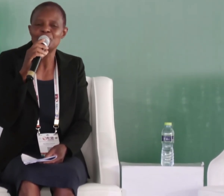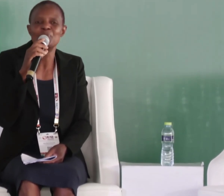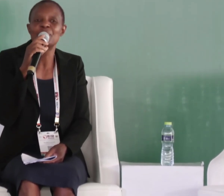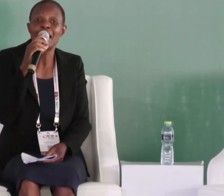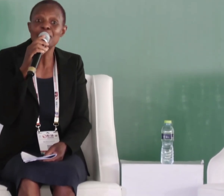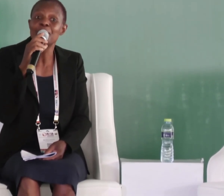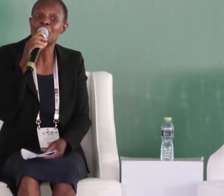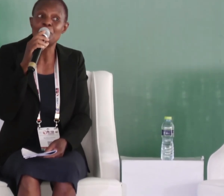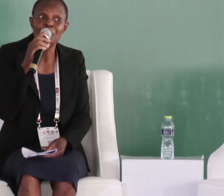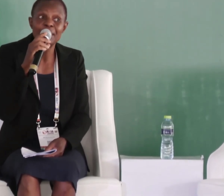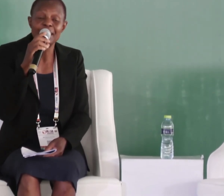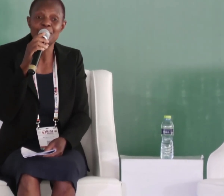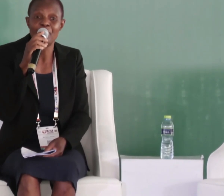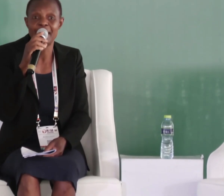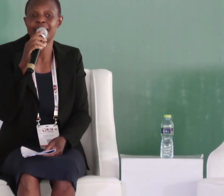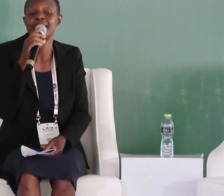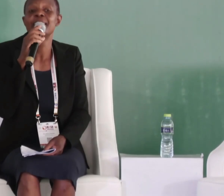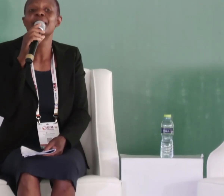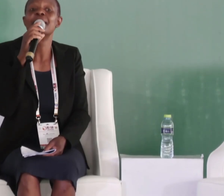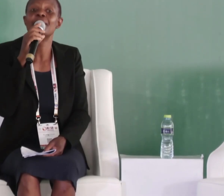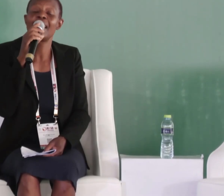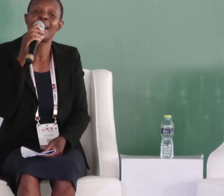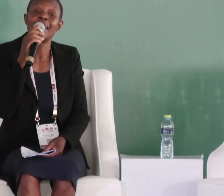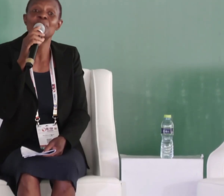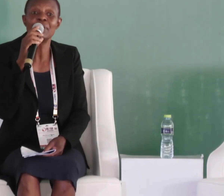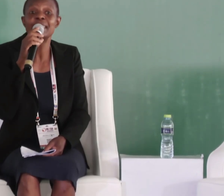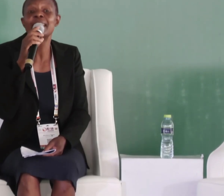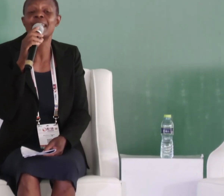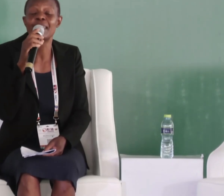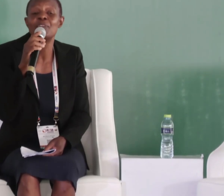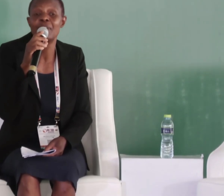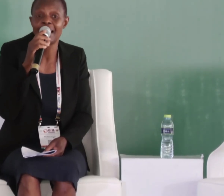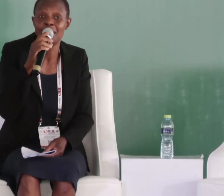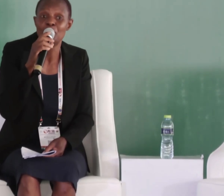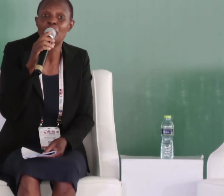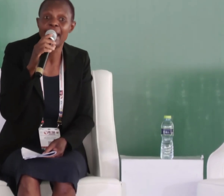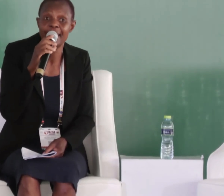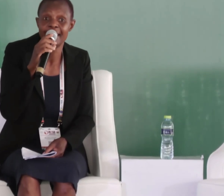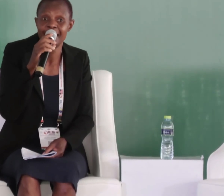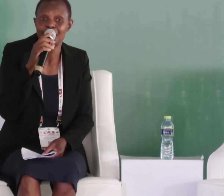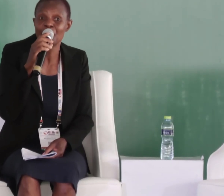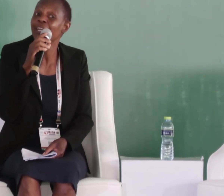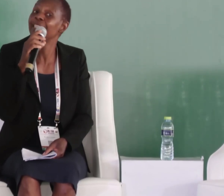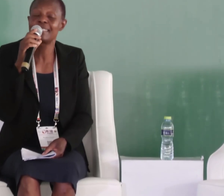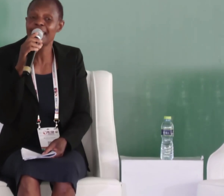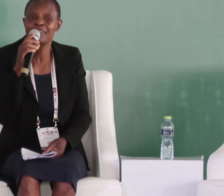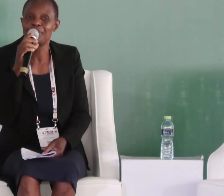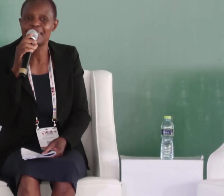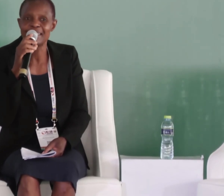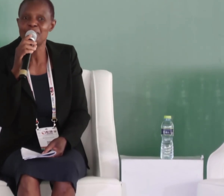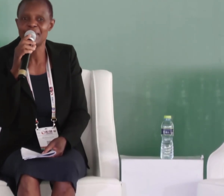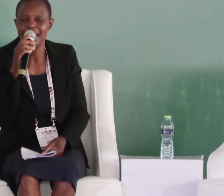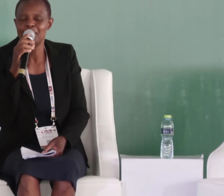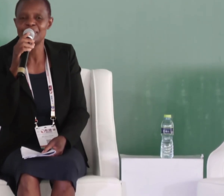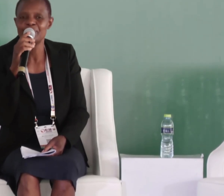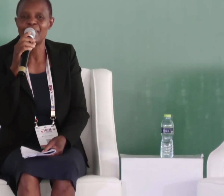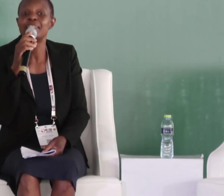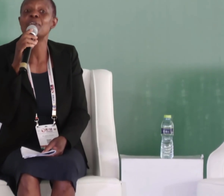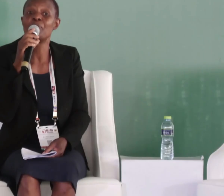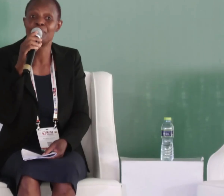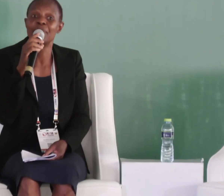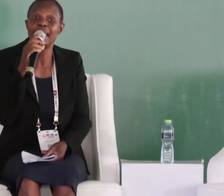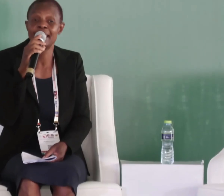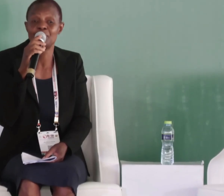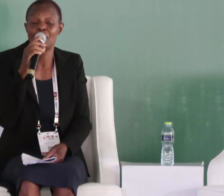clinics would come to the communities, but not in a regular way. So incentive was something else, but